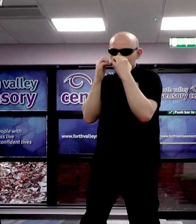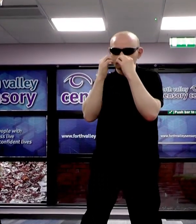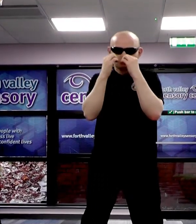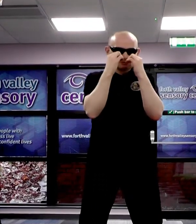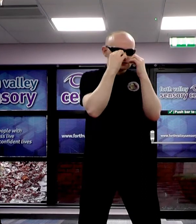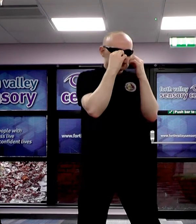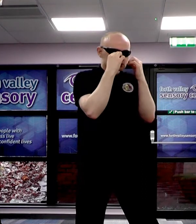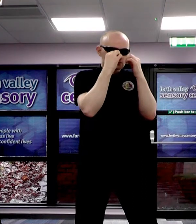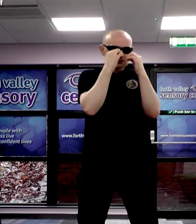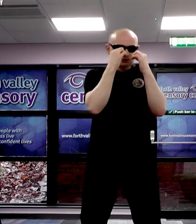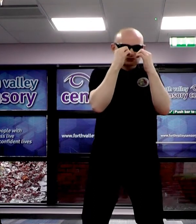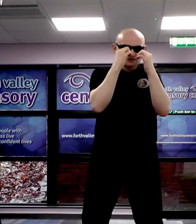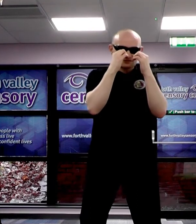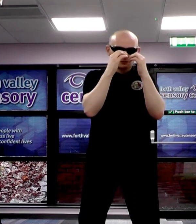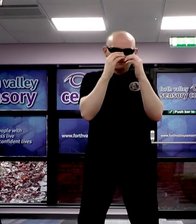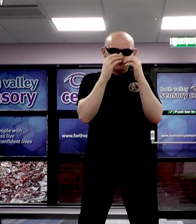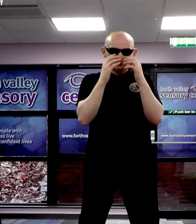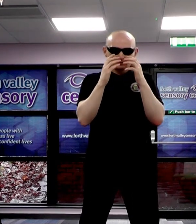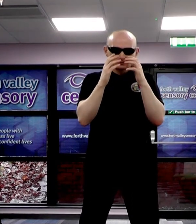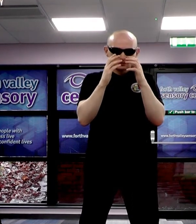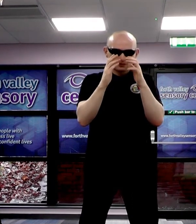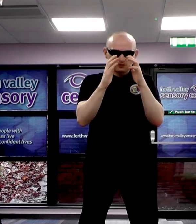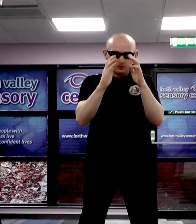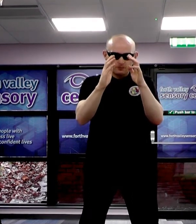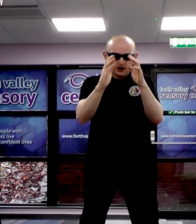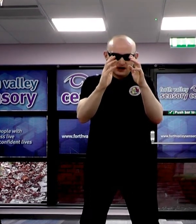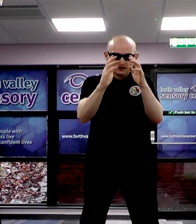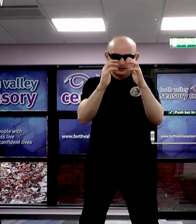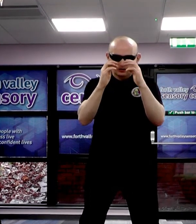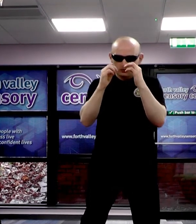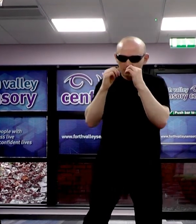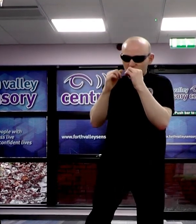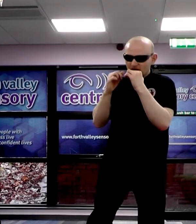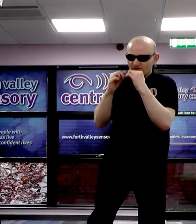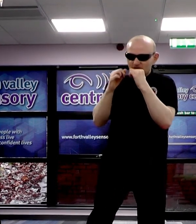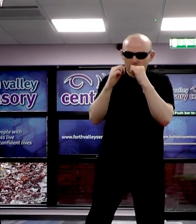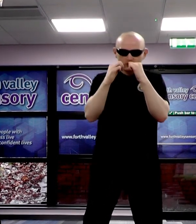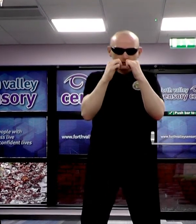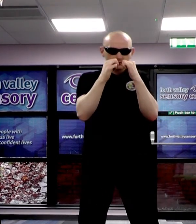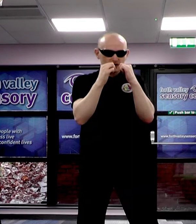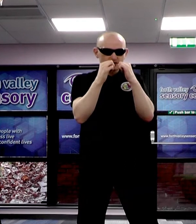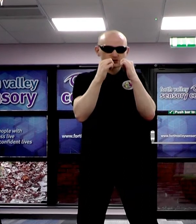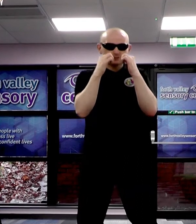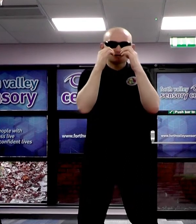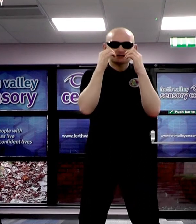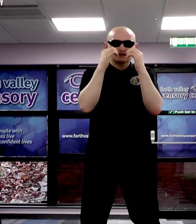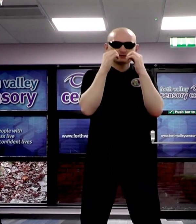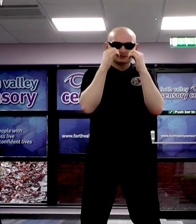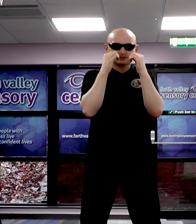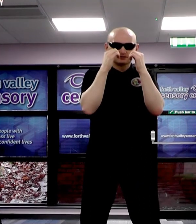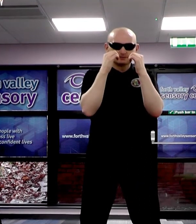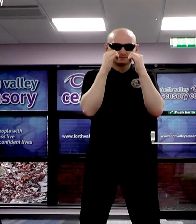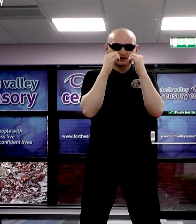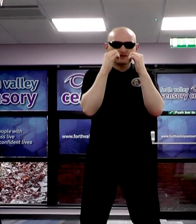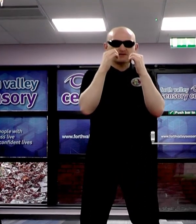stable. So whether you transfer the weight forward or back or left or right, it should be centred in everything